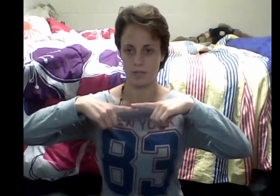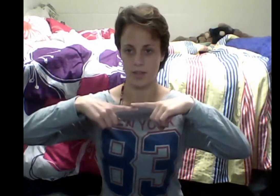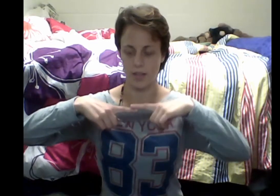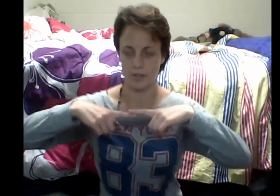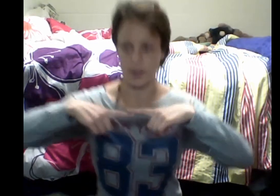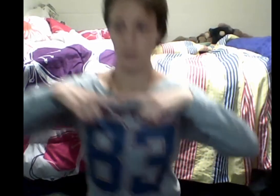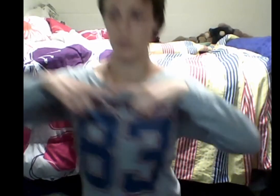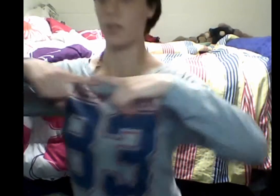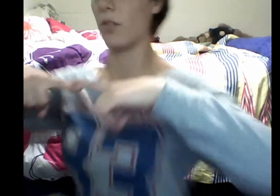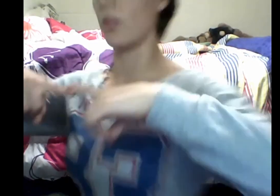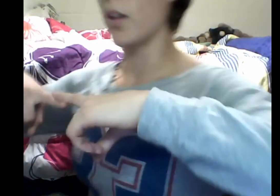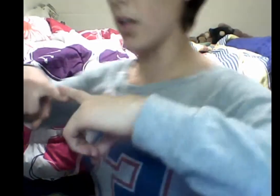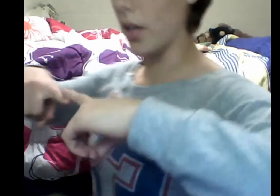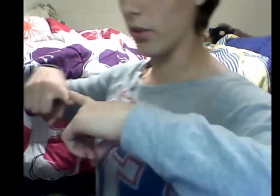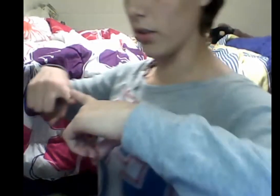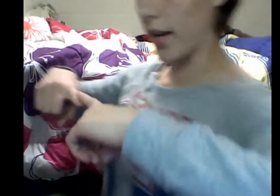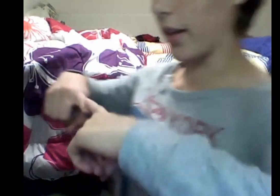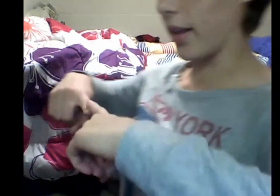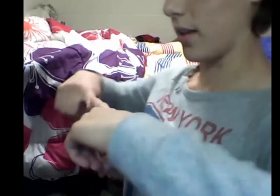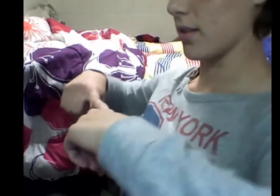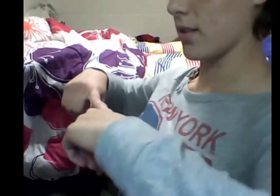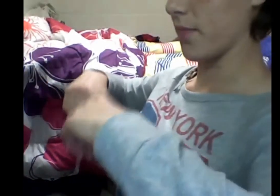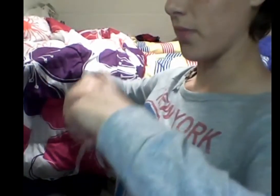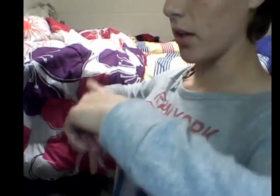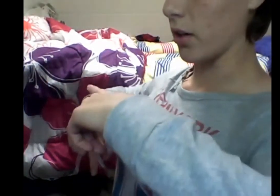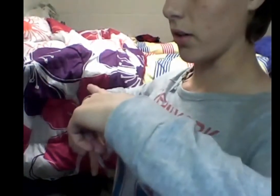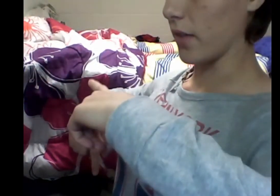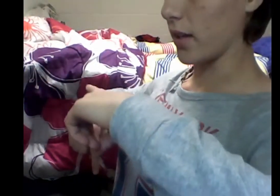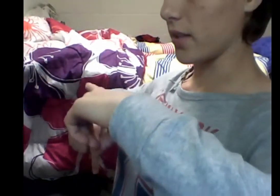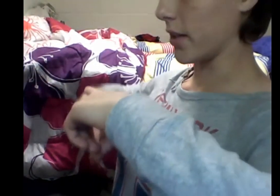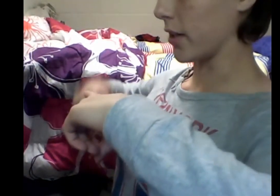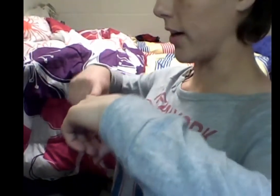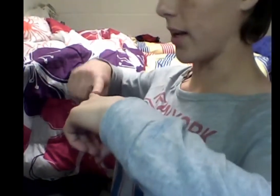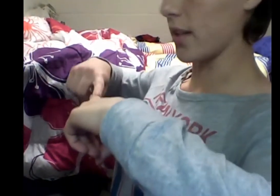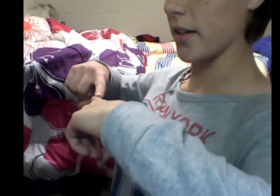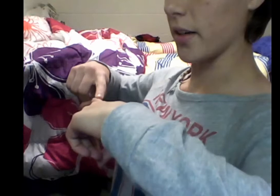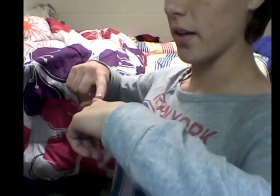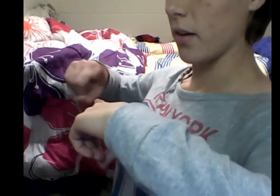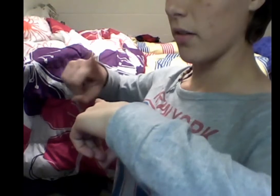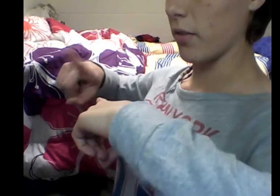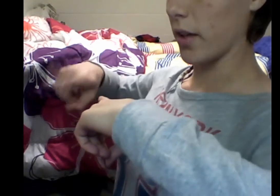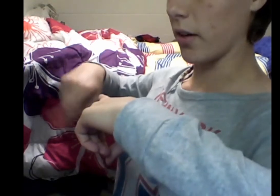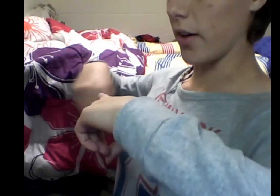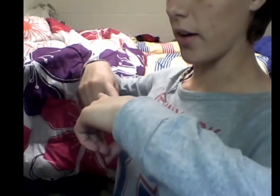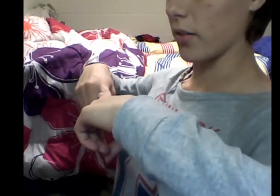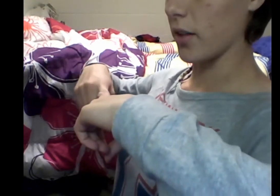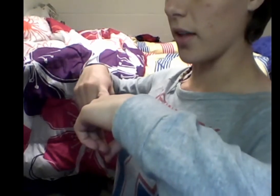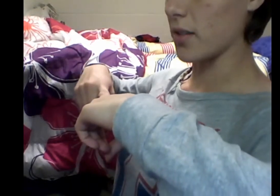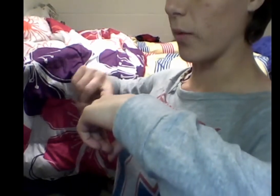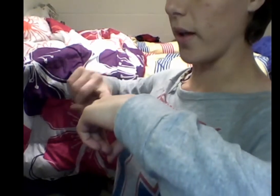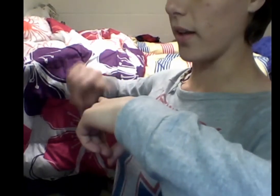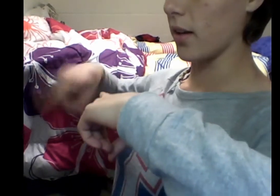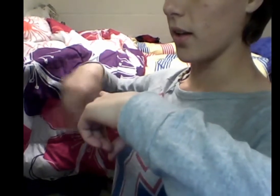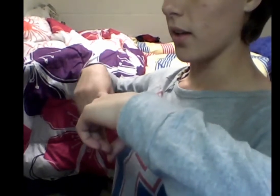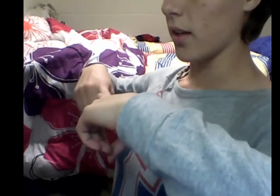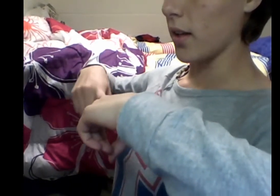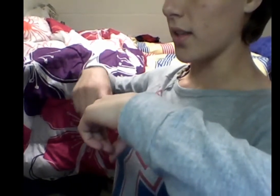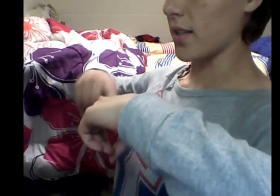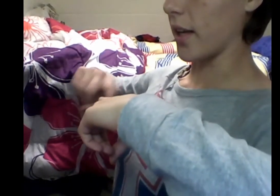flicking around. So if you look at it like this, your left hand's here, right hand's here, flicking around, that's when. It's like